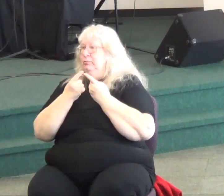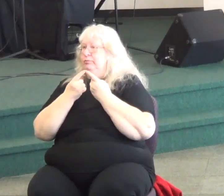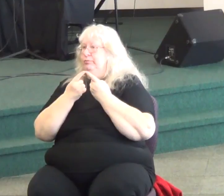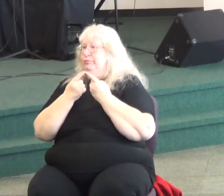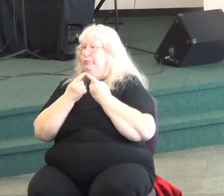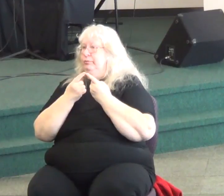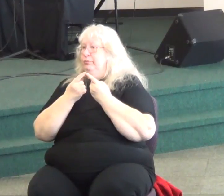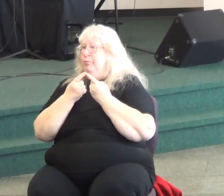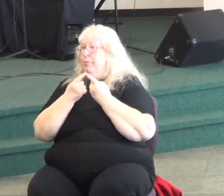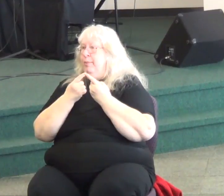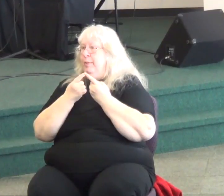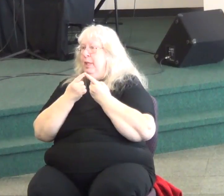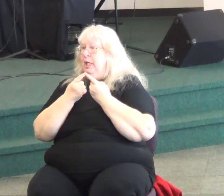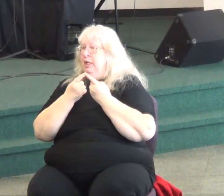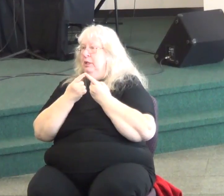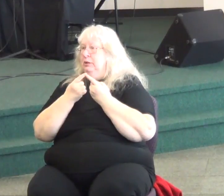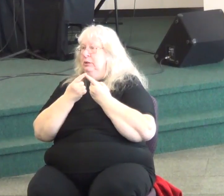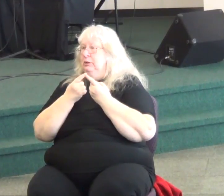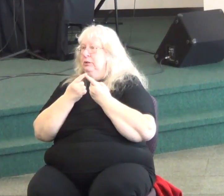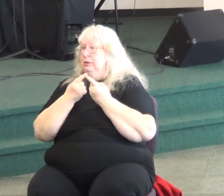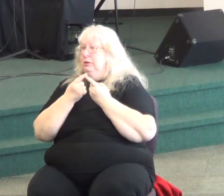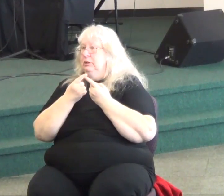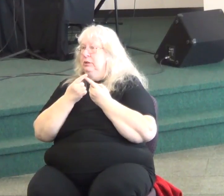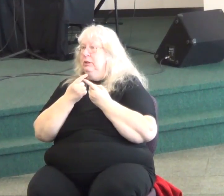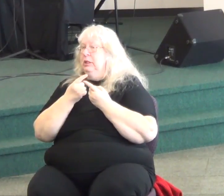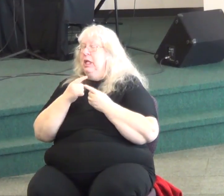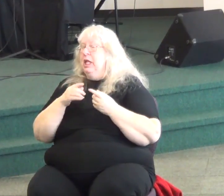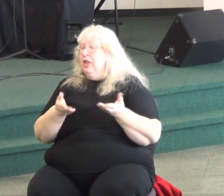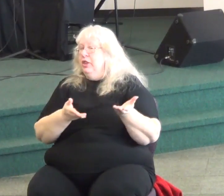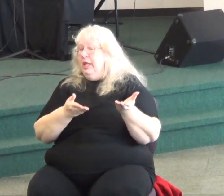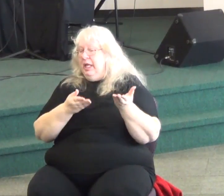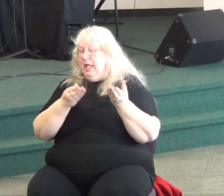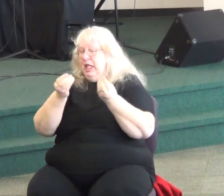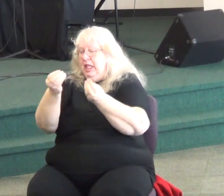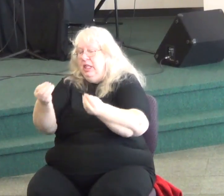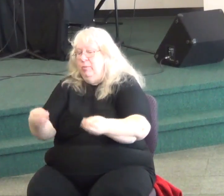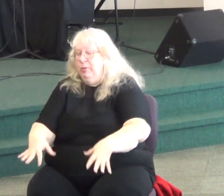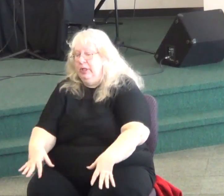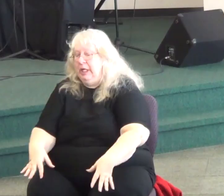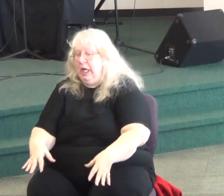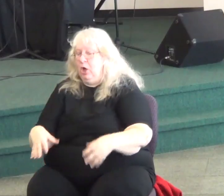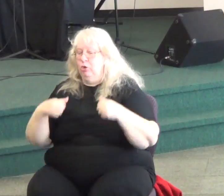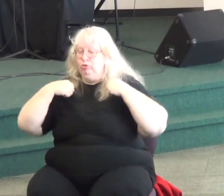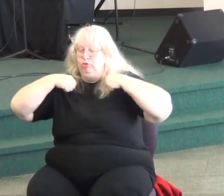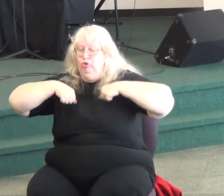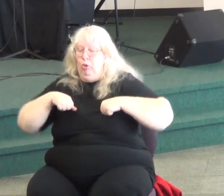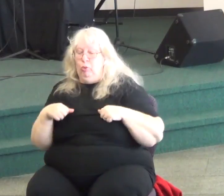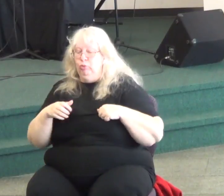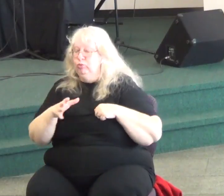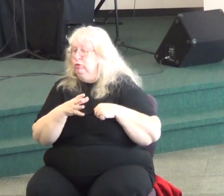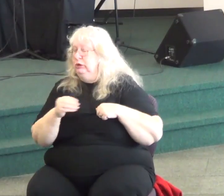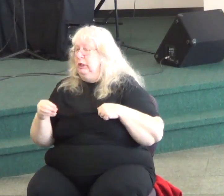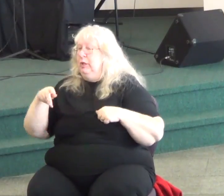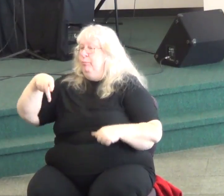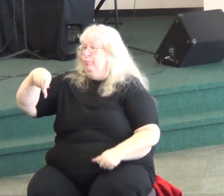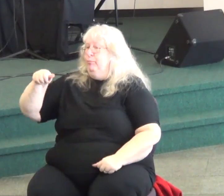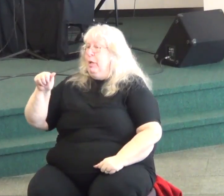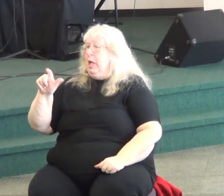so that meant they intentionally went and cut palm leaves and brought them back. And I want